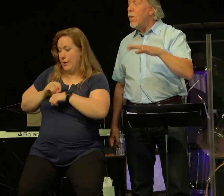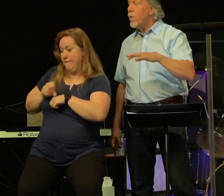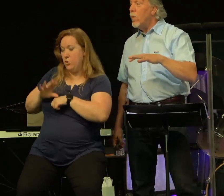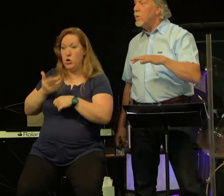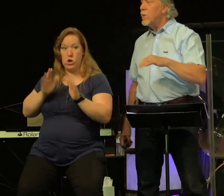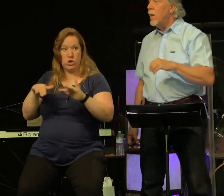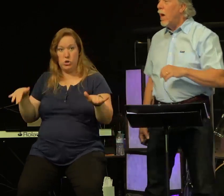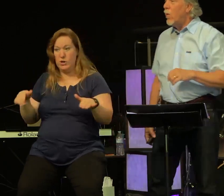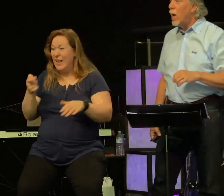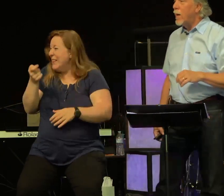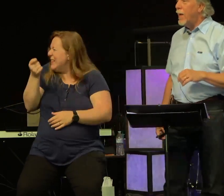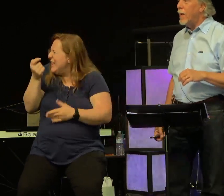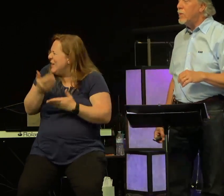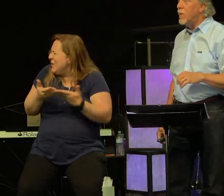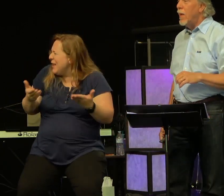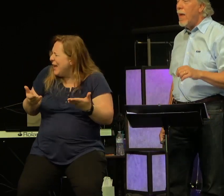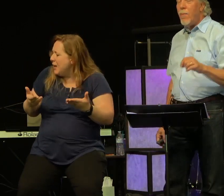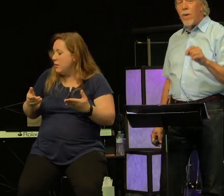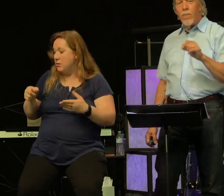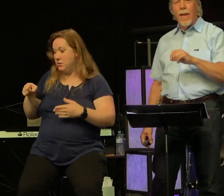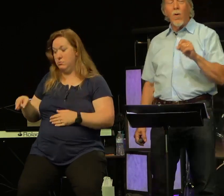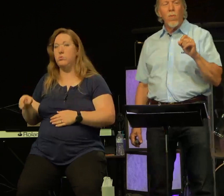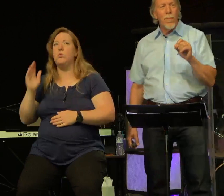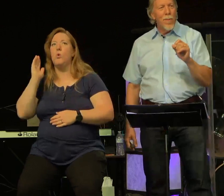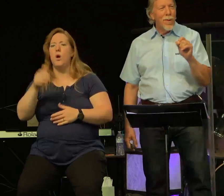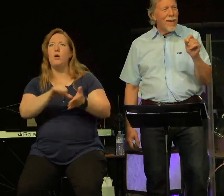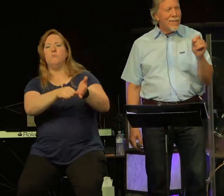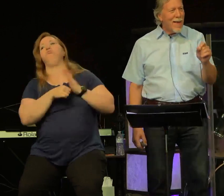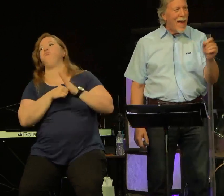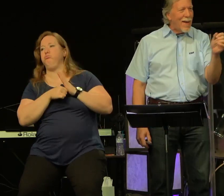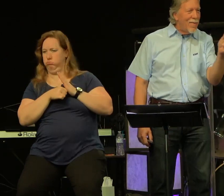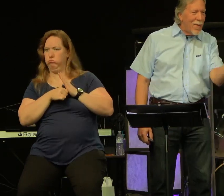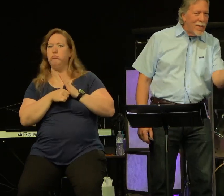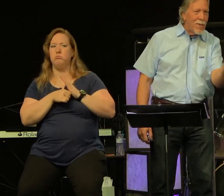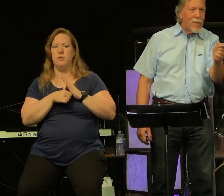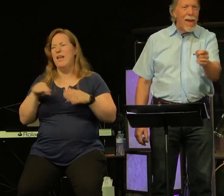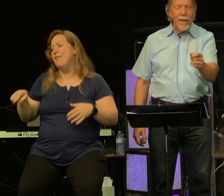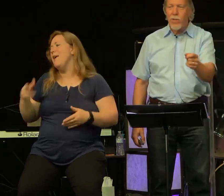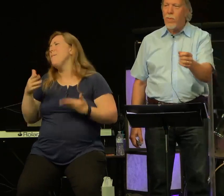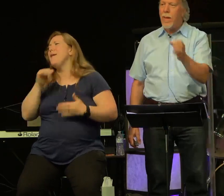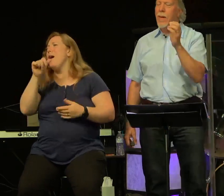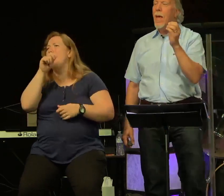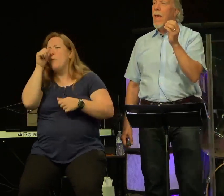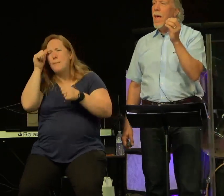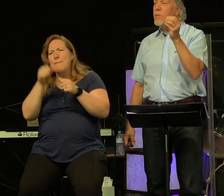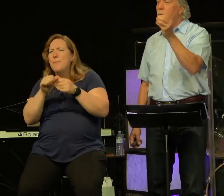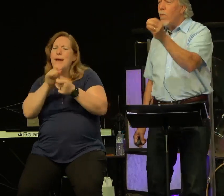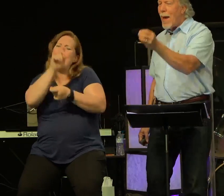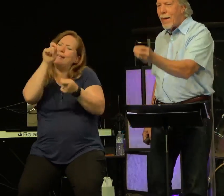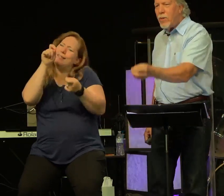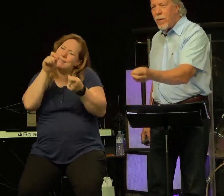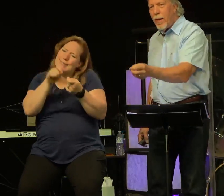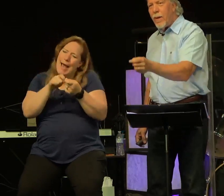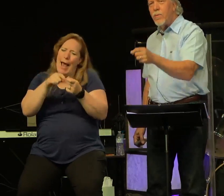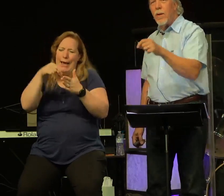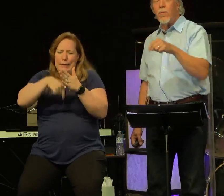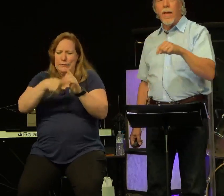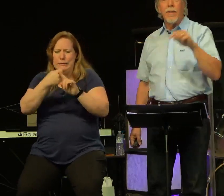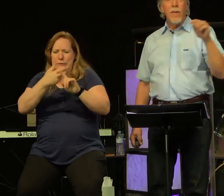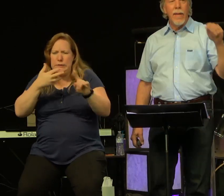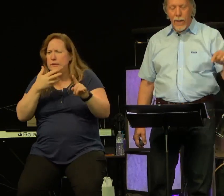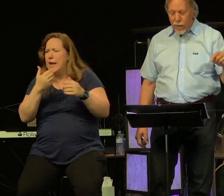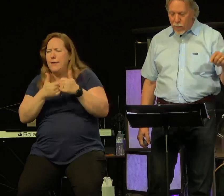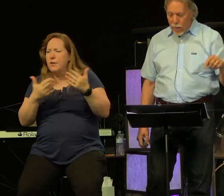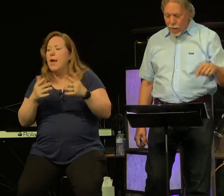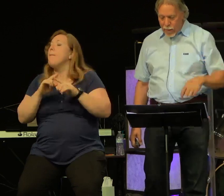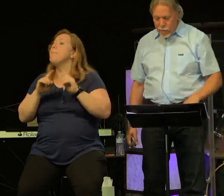significant influence on our kids. Even if they don't remember the exact this or that that you did, it's the fact that you did those little things